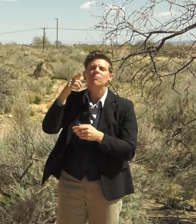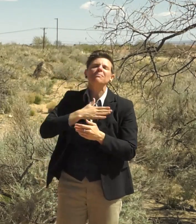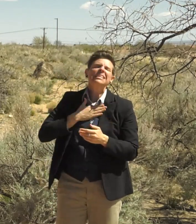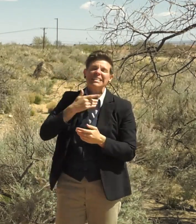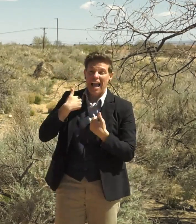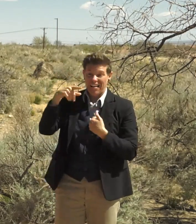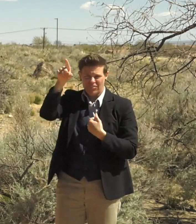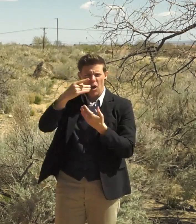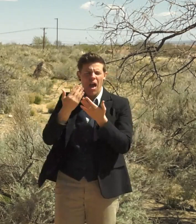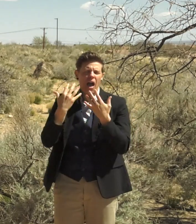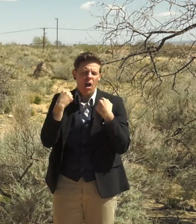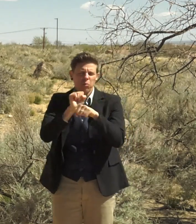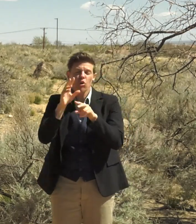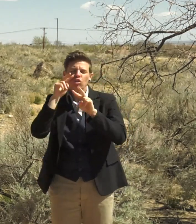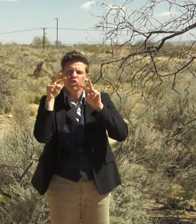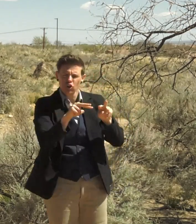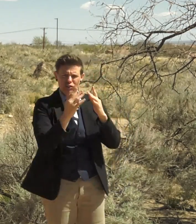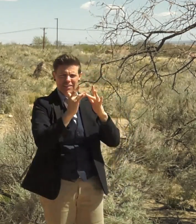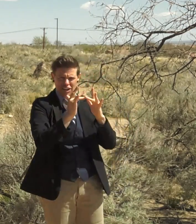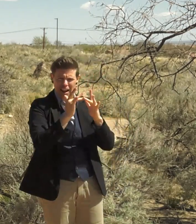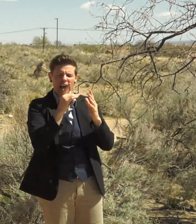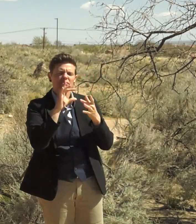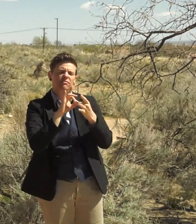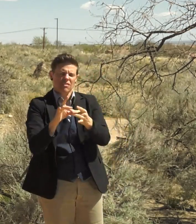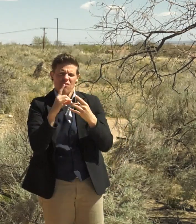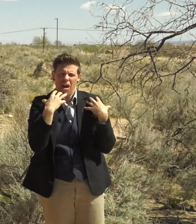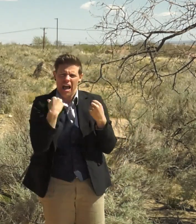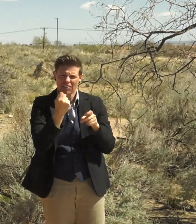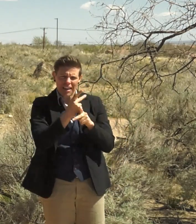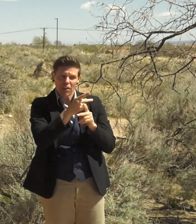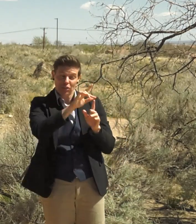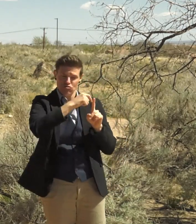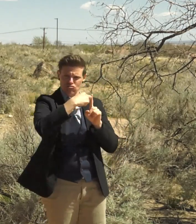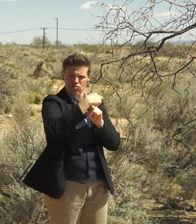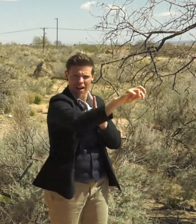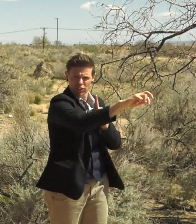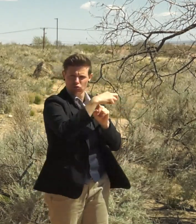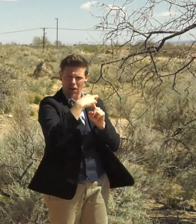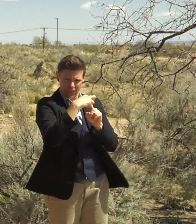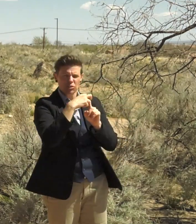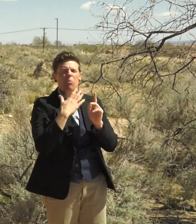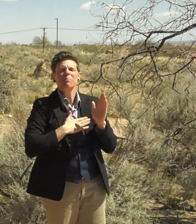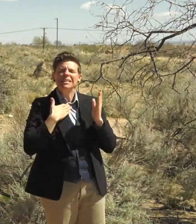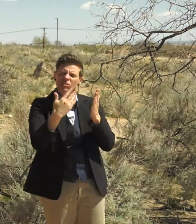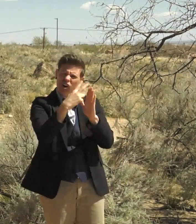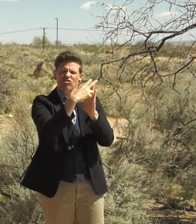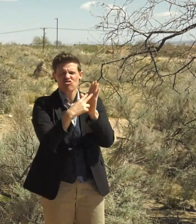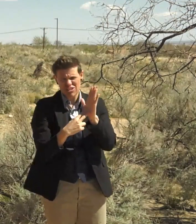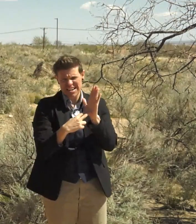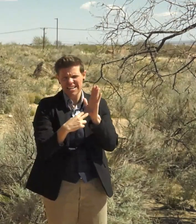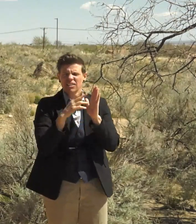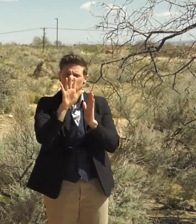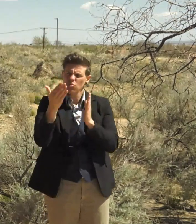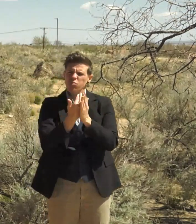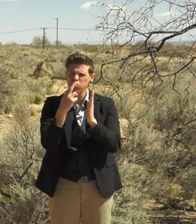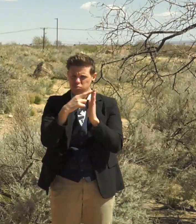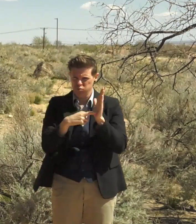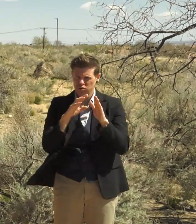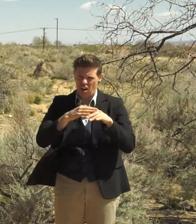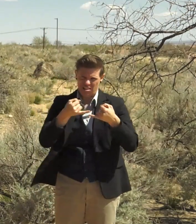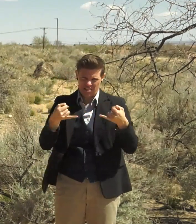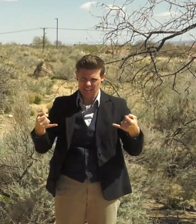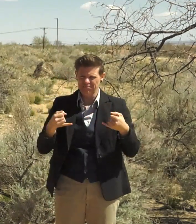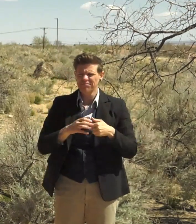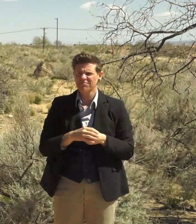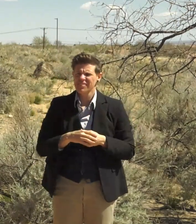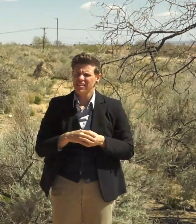our DOH has guidance for them. Also, beginning April 6th, APS and PBS, Channel 5